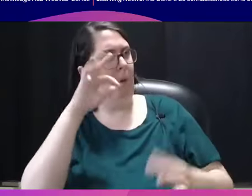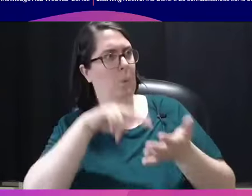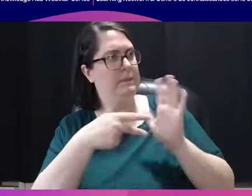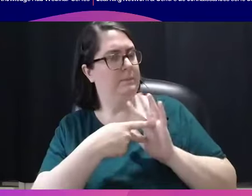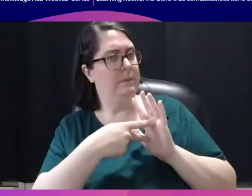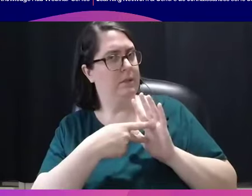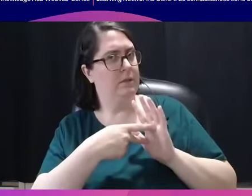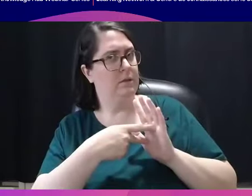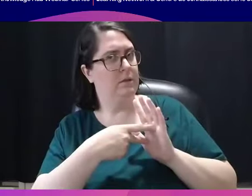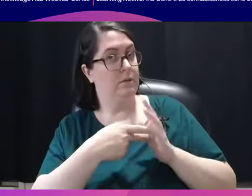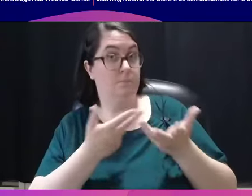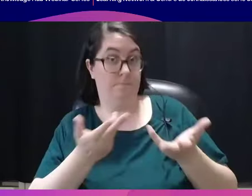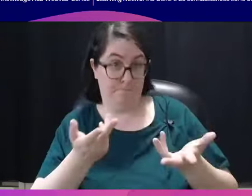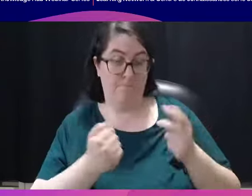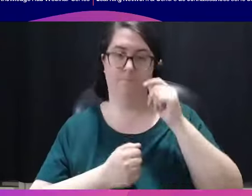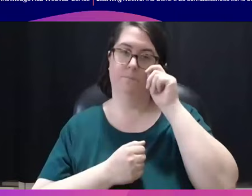haven't already.